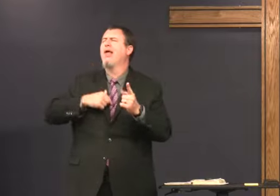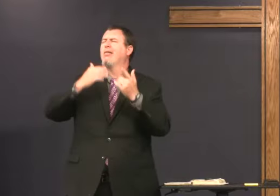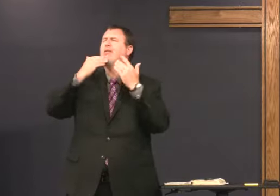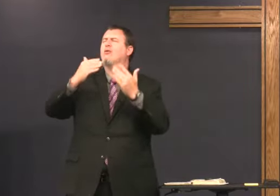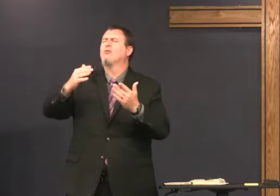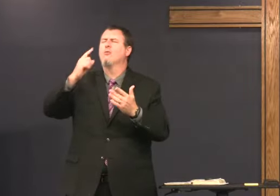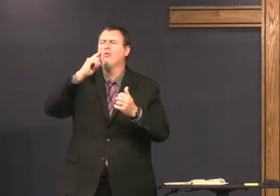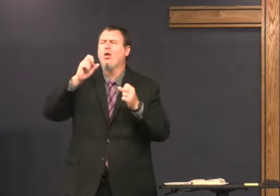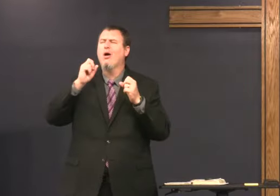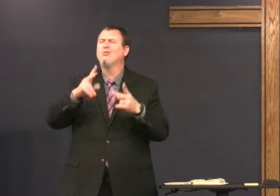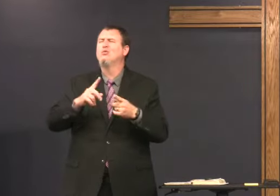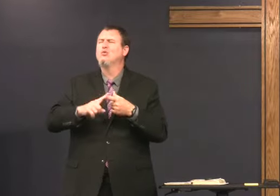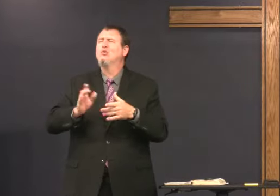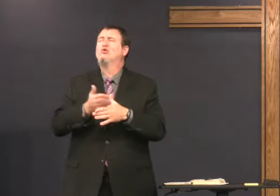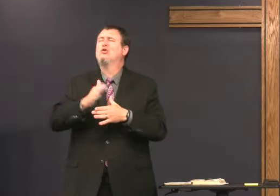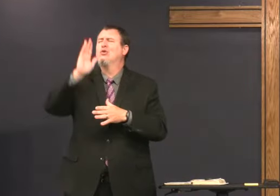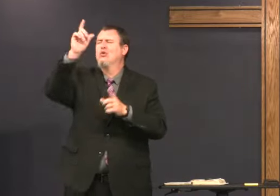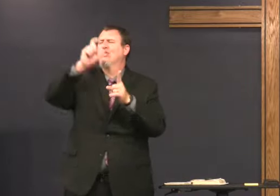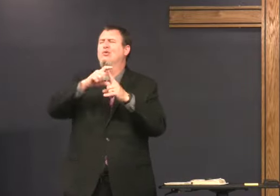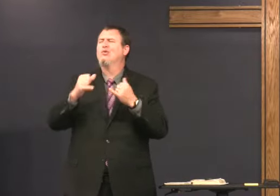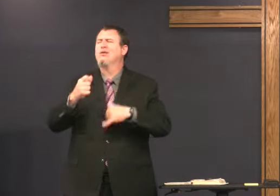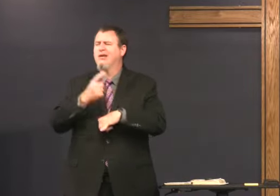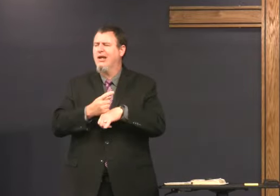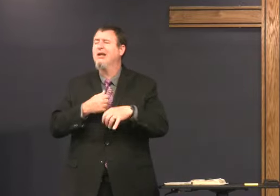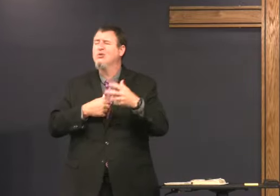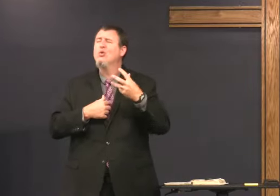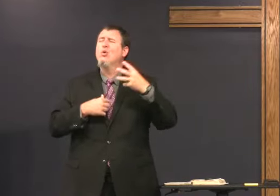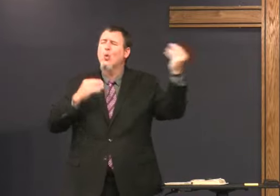in your word. Thank you for the opportunity.